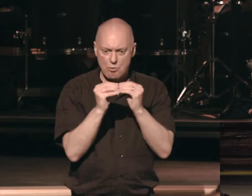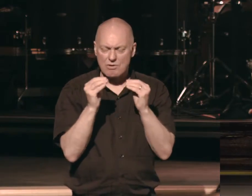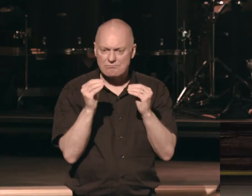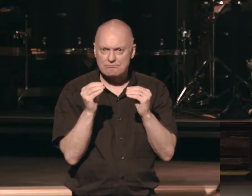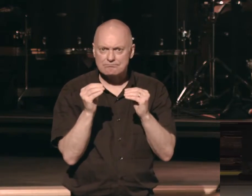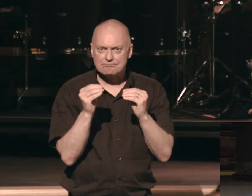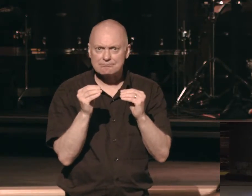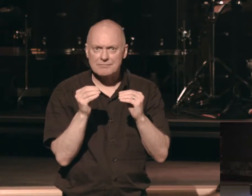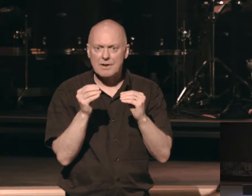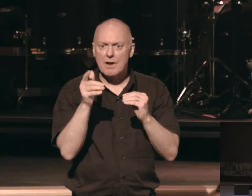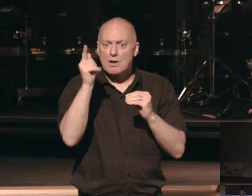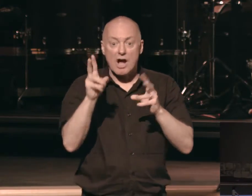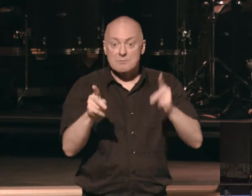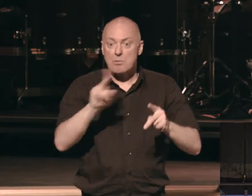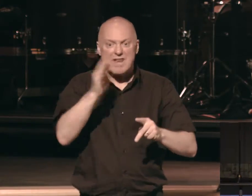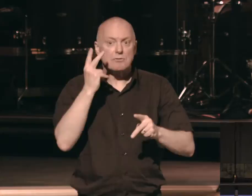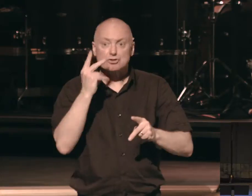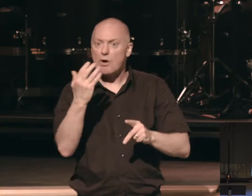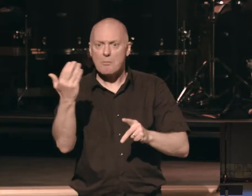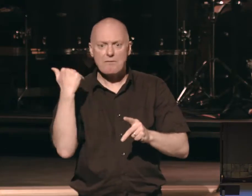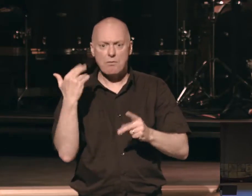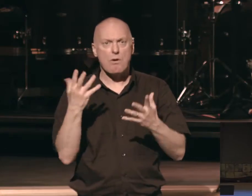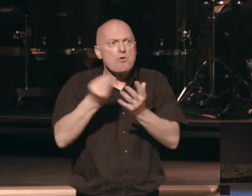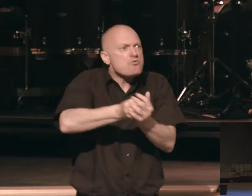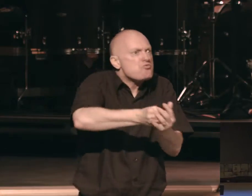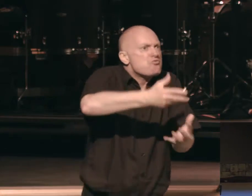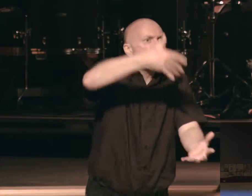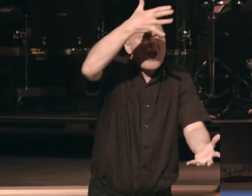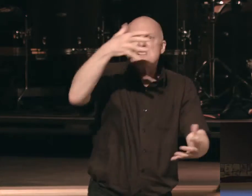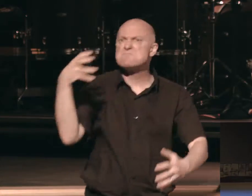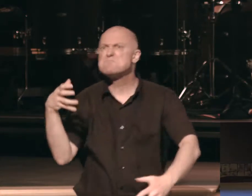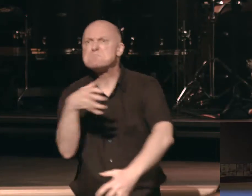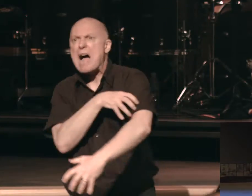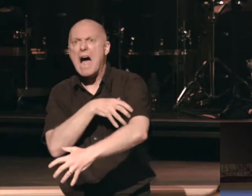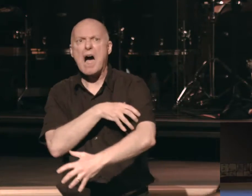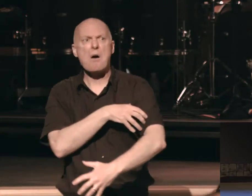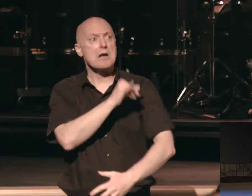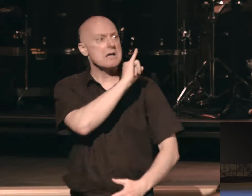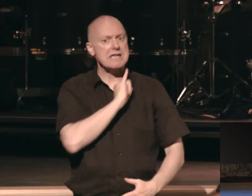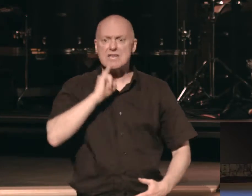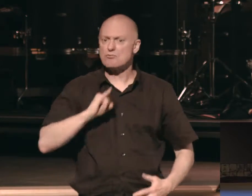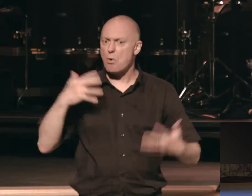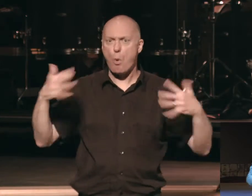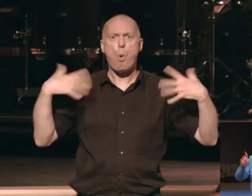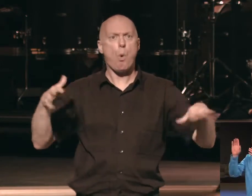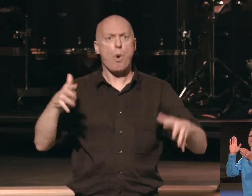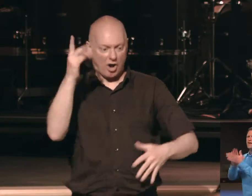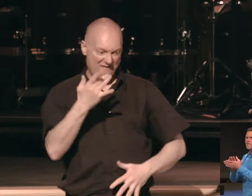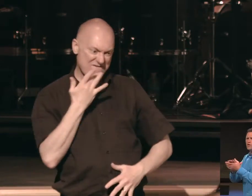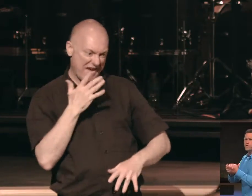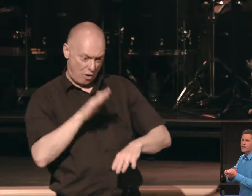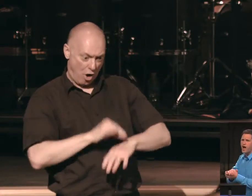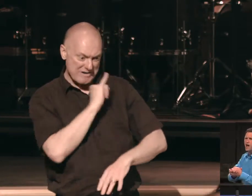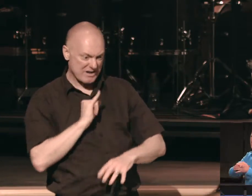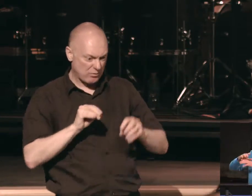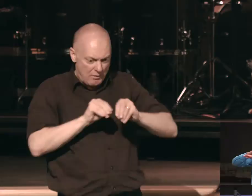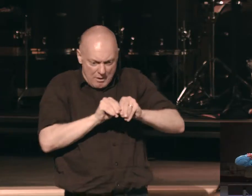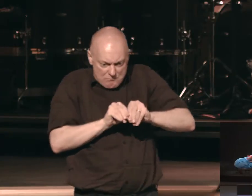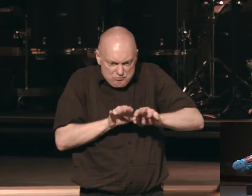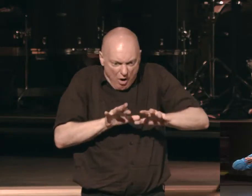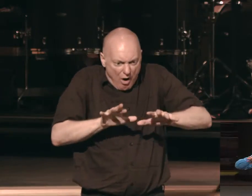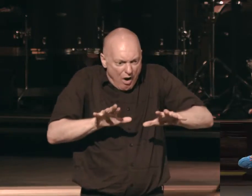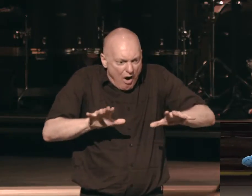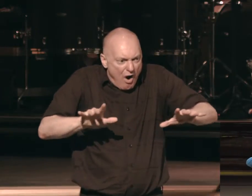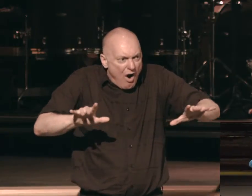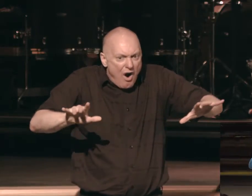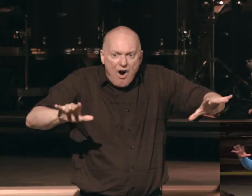to take it to a level that God's people had never seen in terms of riches, of power, of influence, of favor of God that